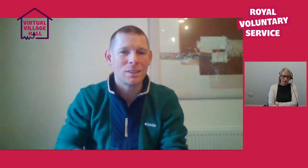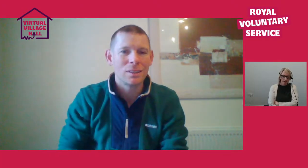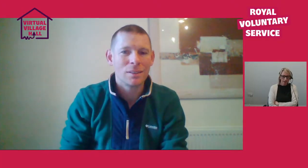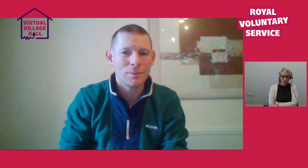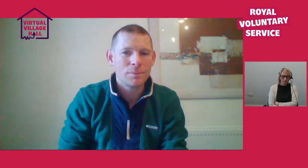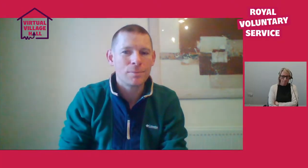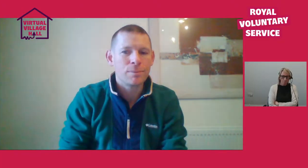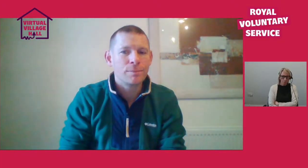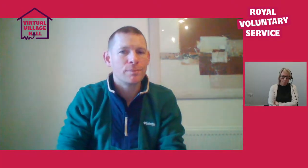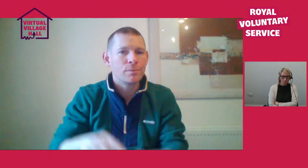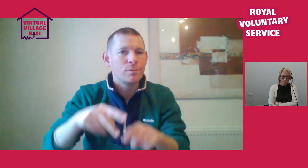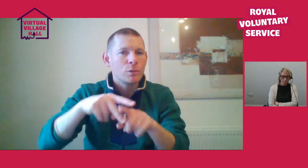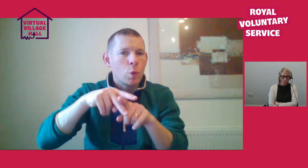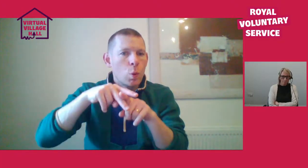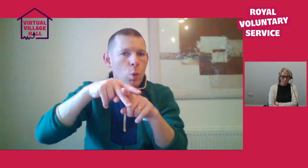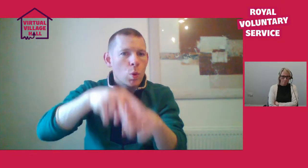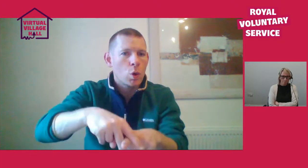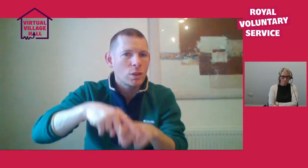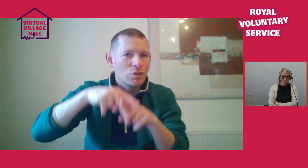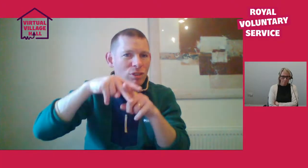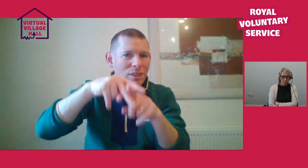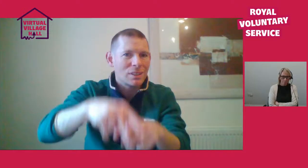horse riding,